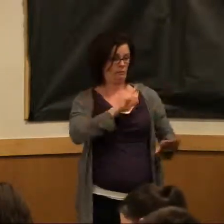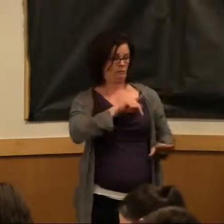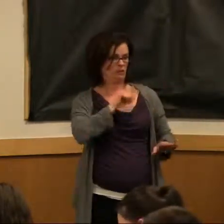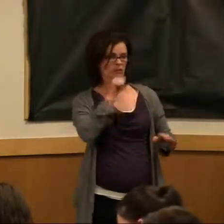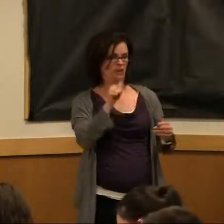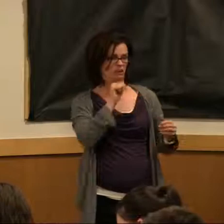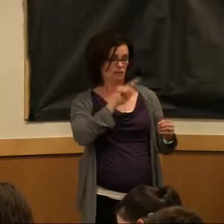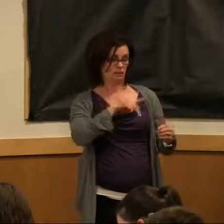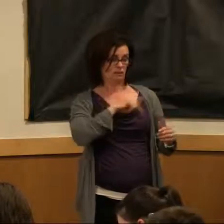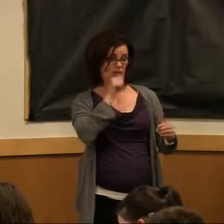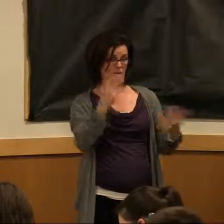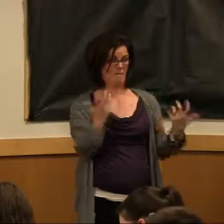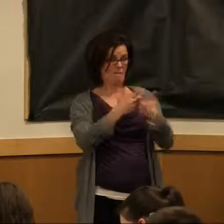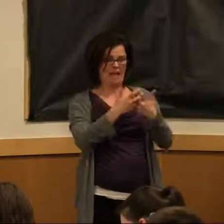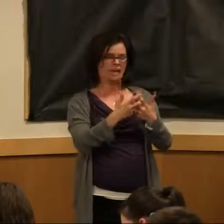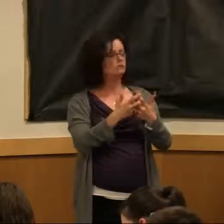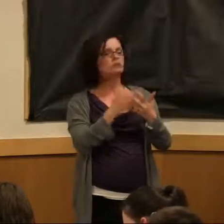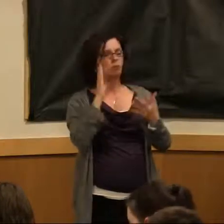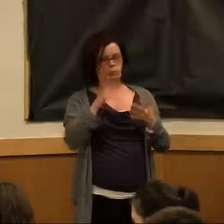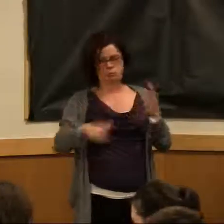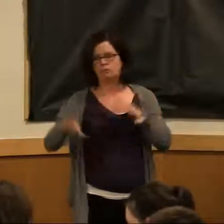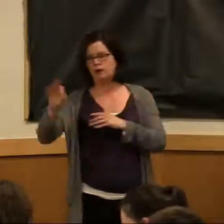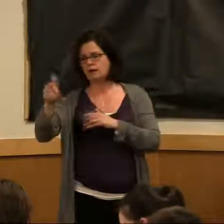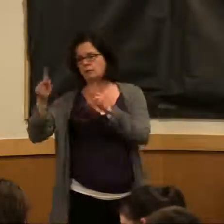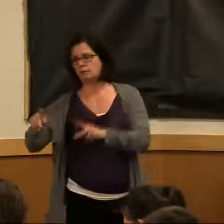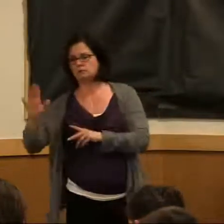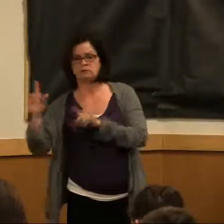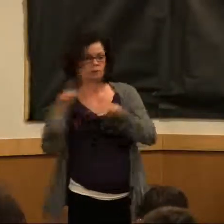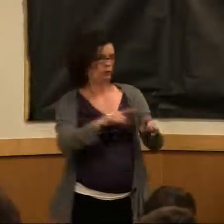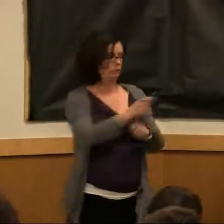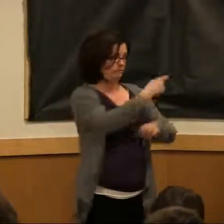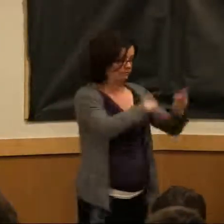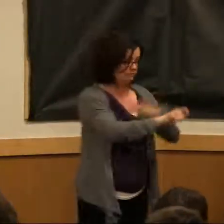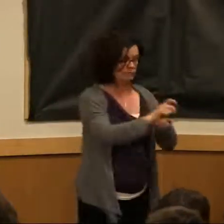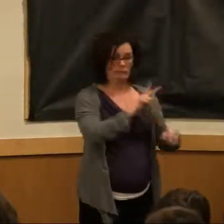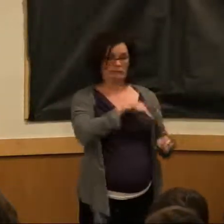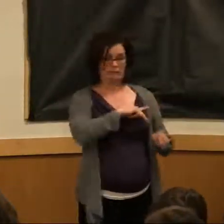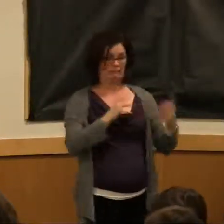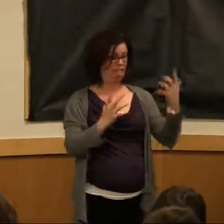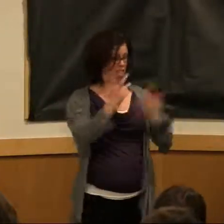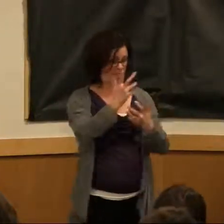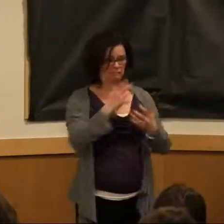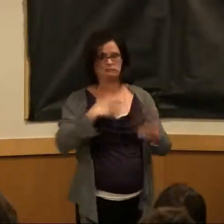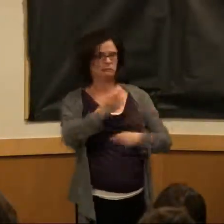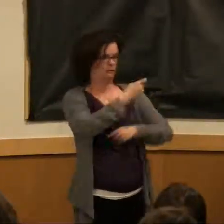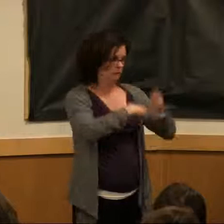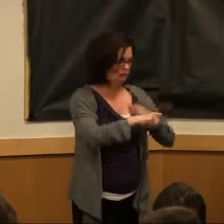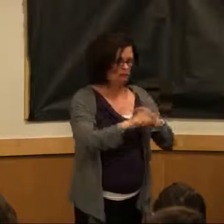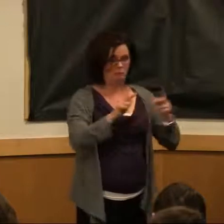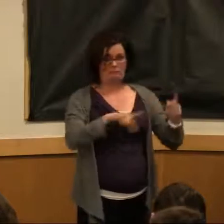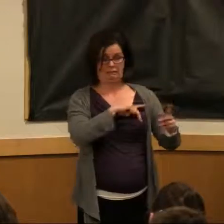person that they feel is the one that they want taking care of them.